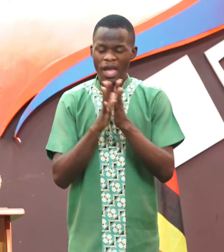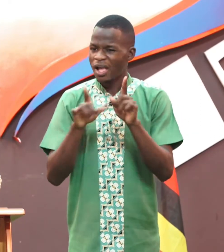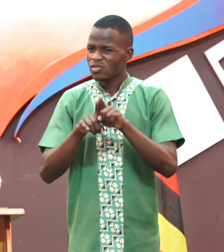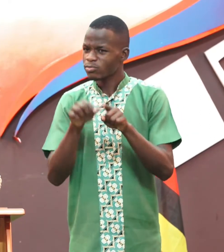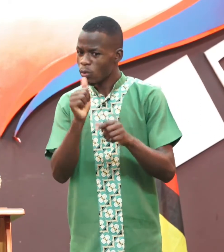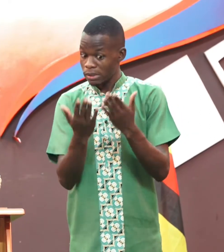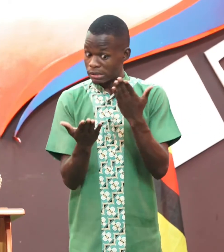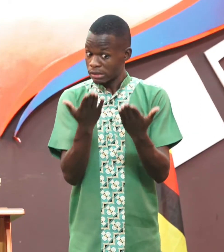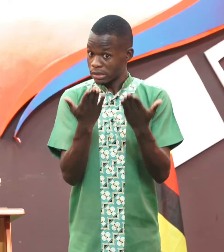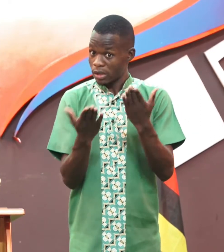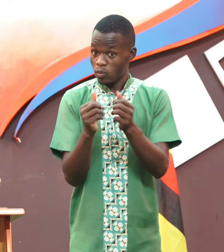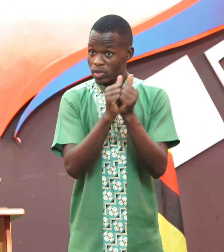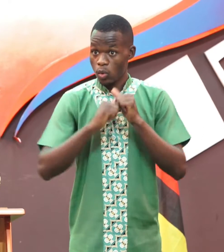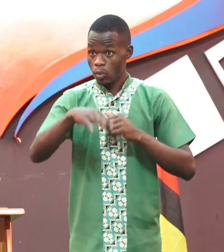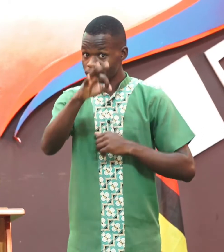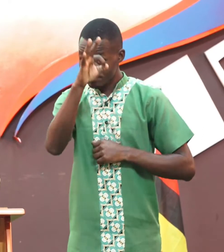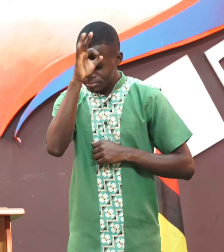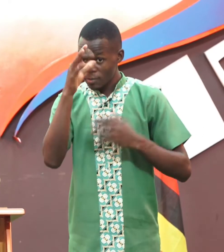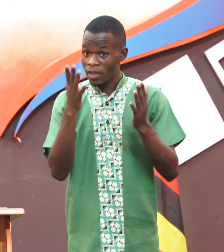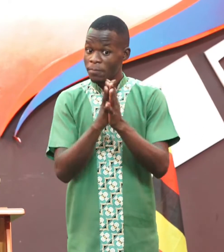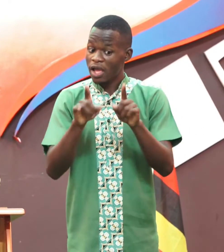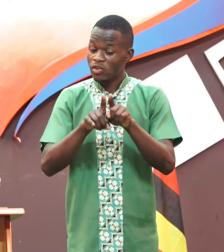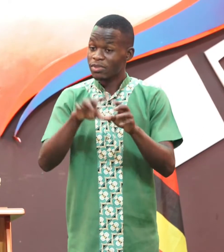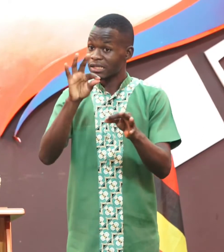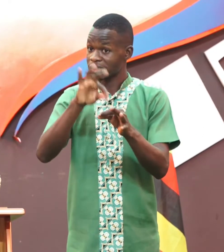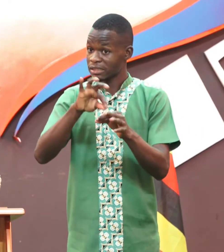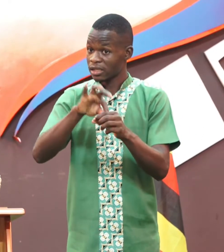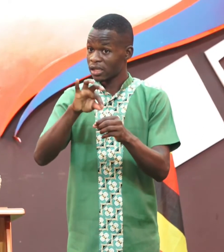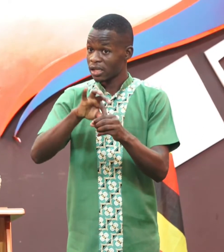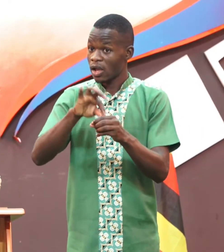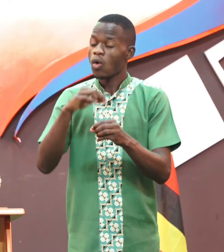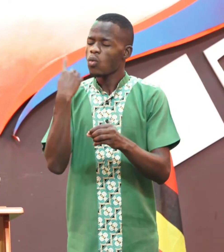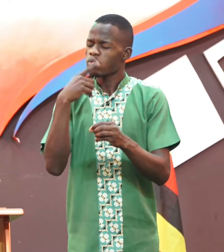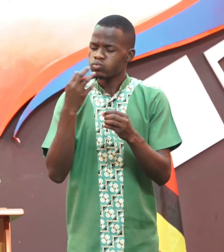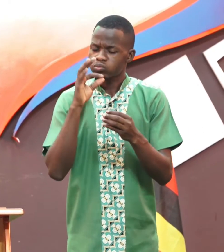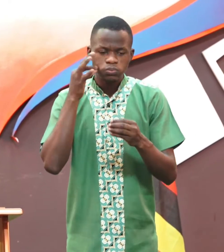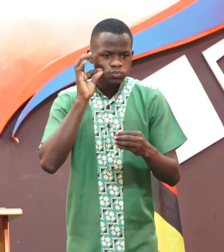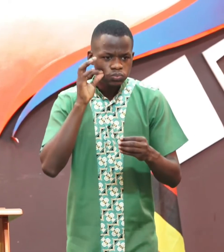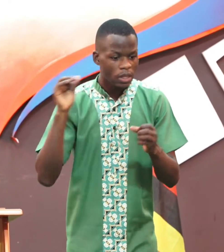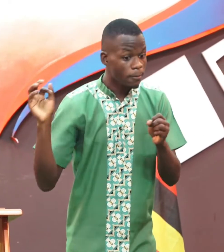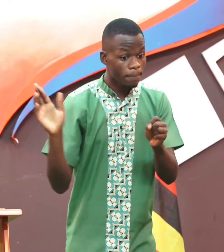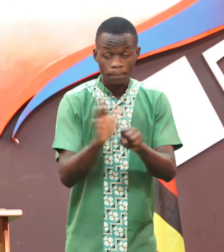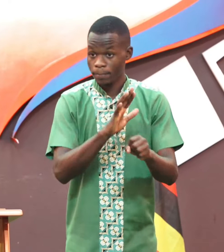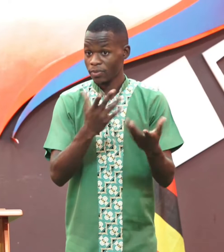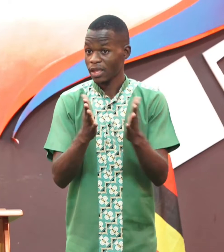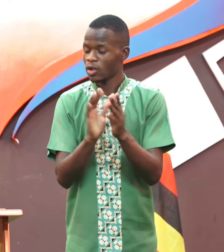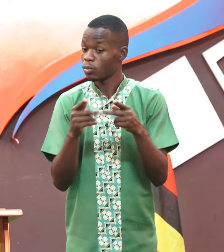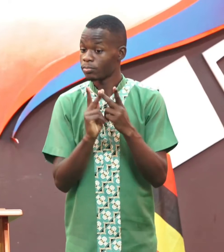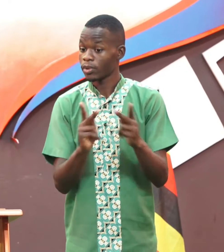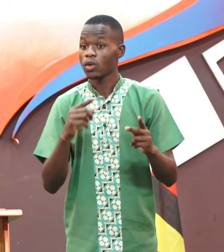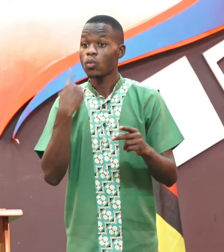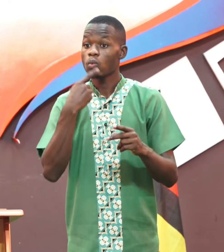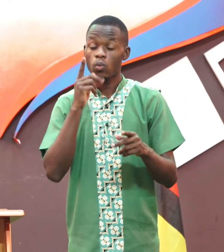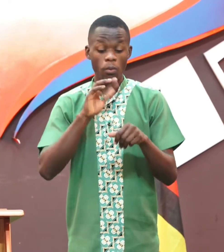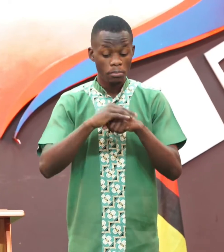unwavering, without hypocrisy. And the seed whose fruit is righteousness is sown in peace by those who make